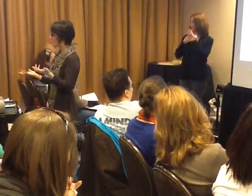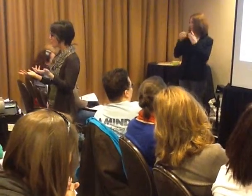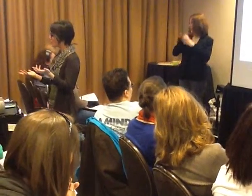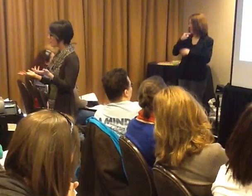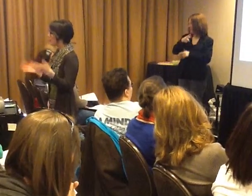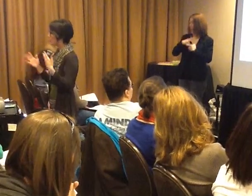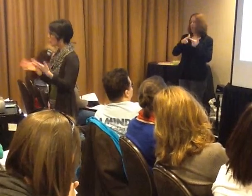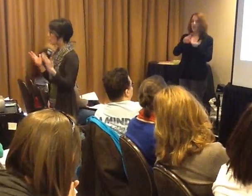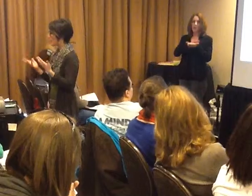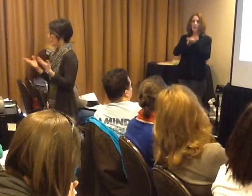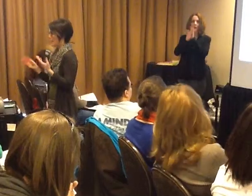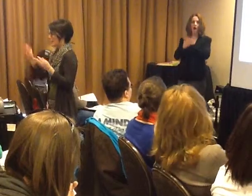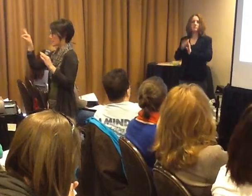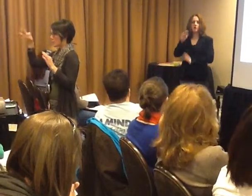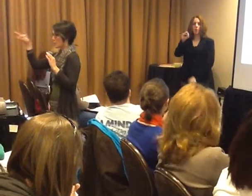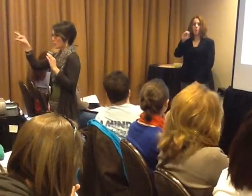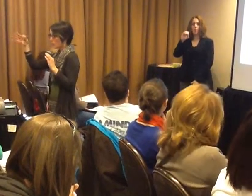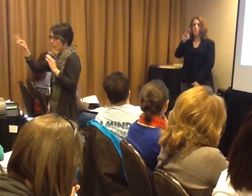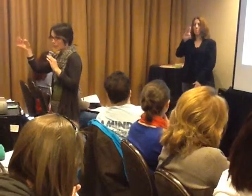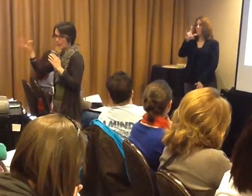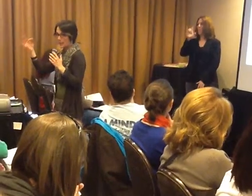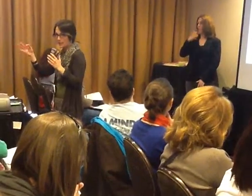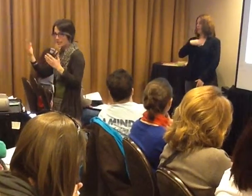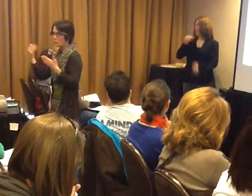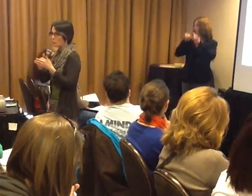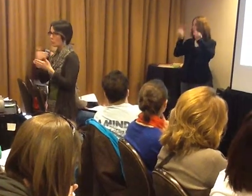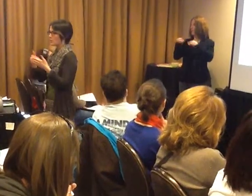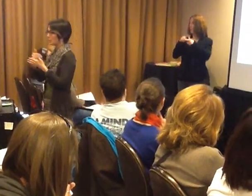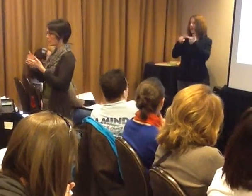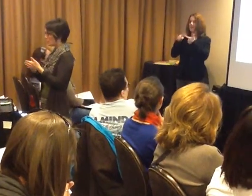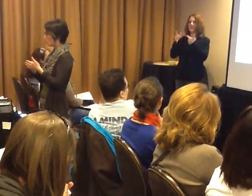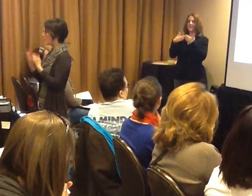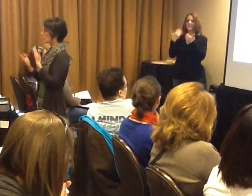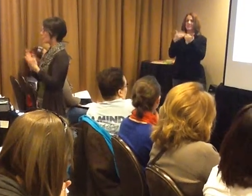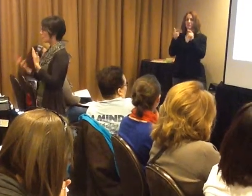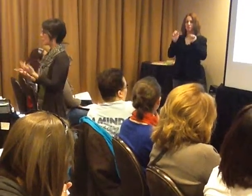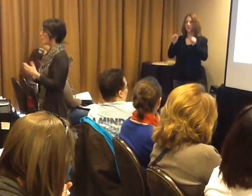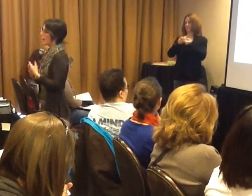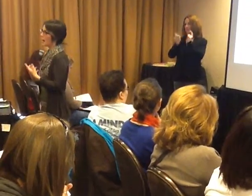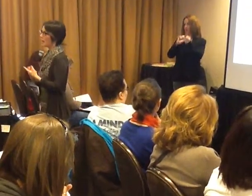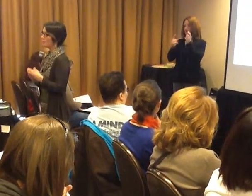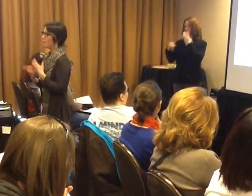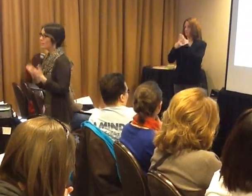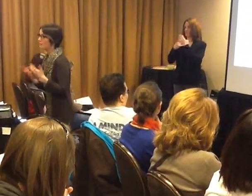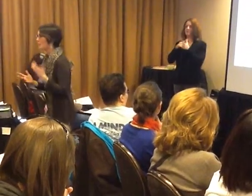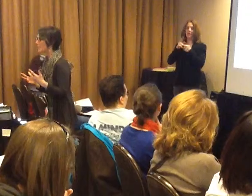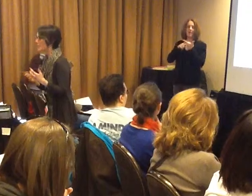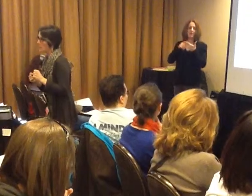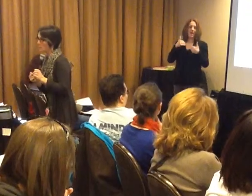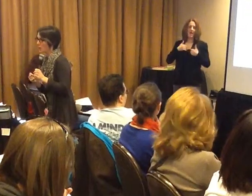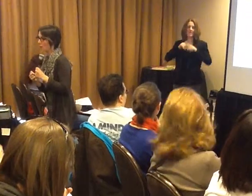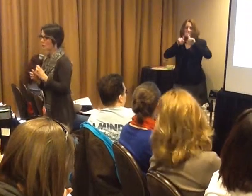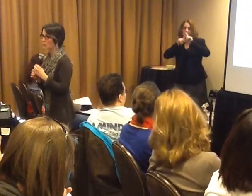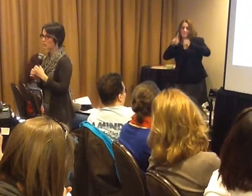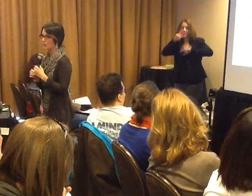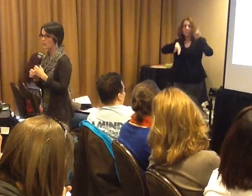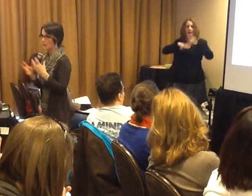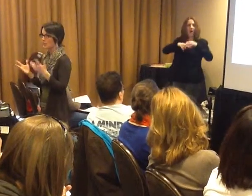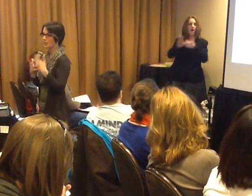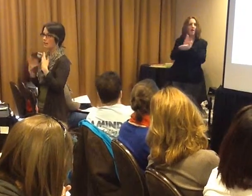mobile whiteboard. And it's like so light and easy, and you can put different templates or different fun, funky paper. If